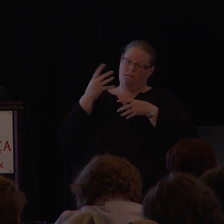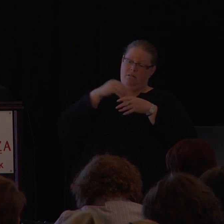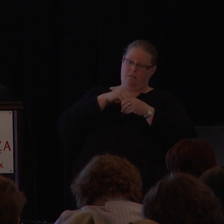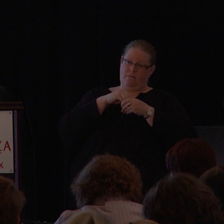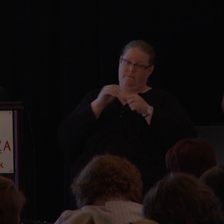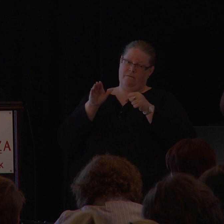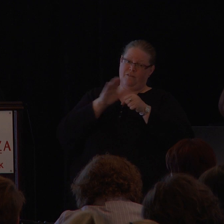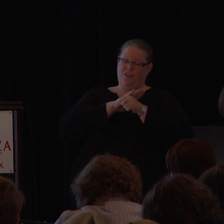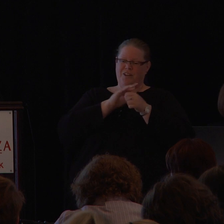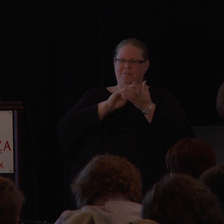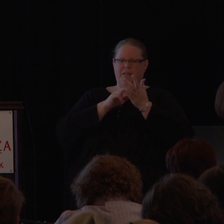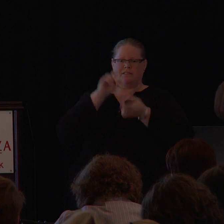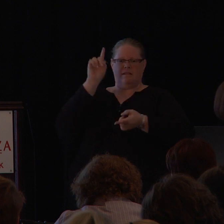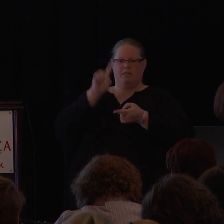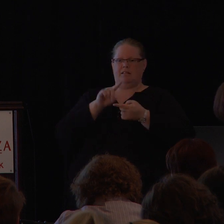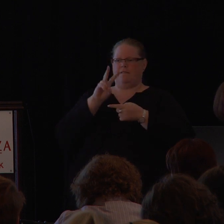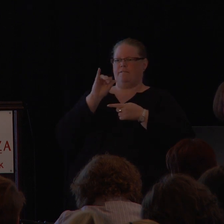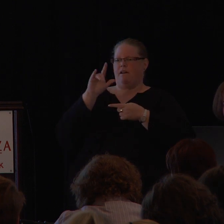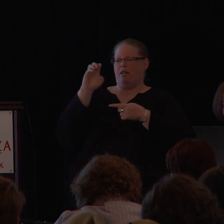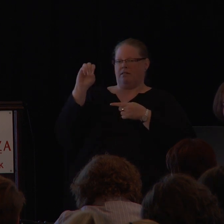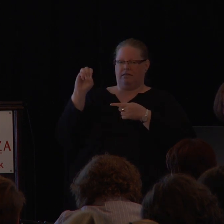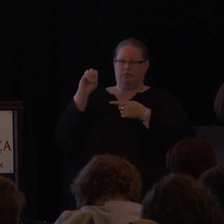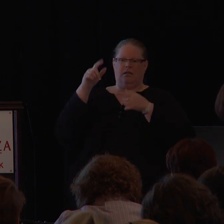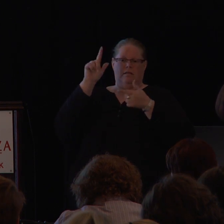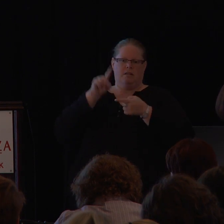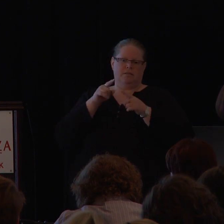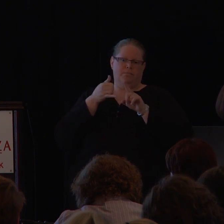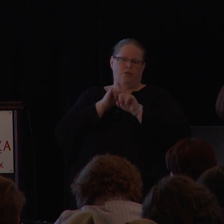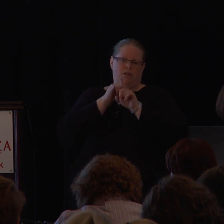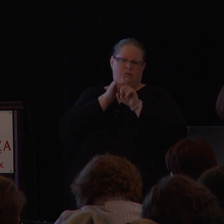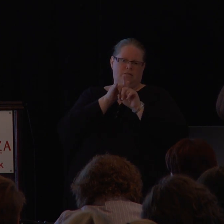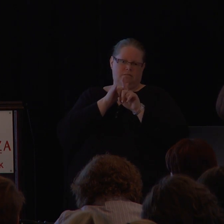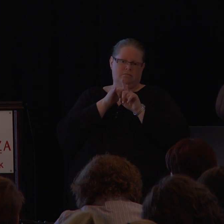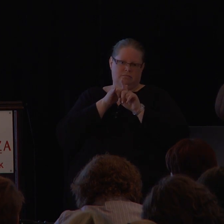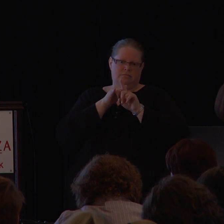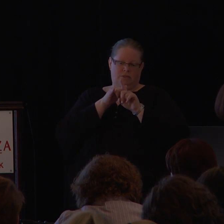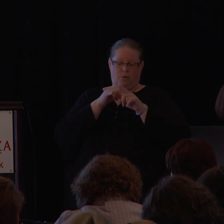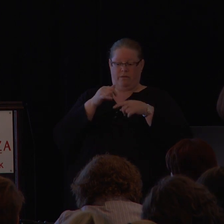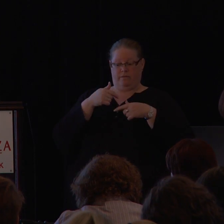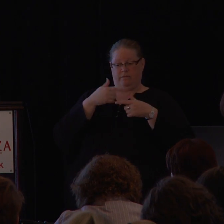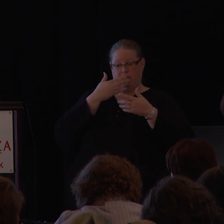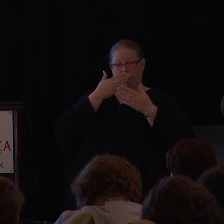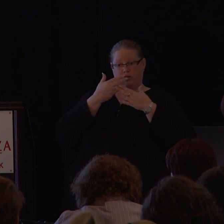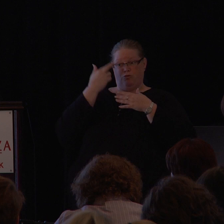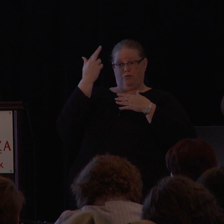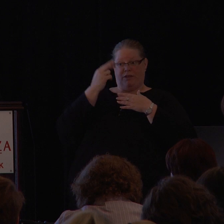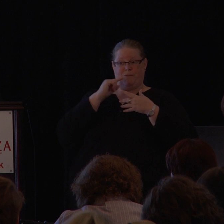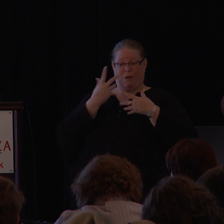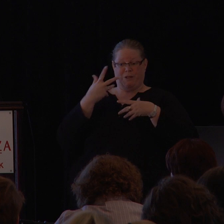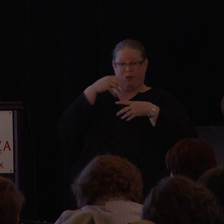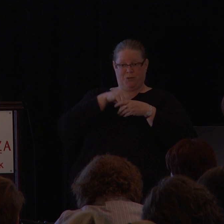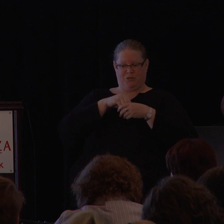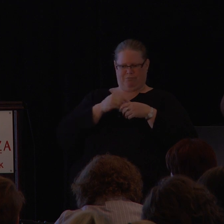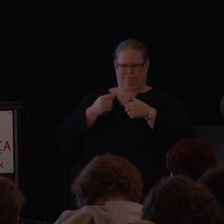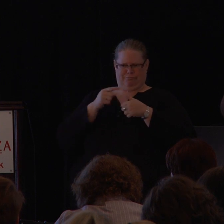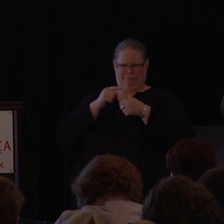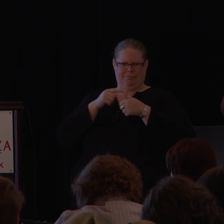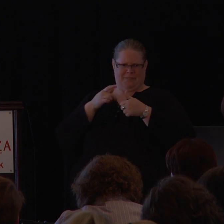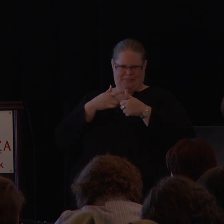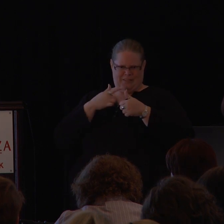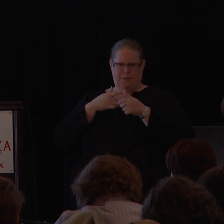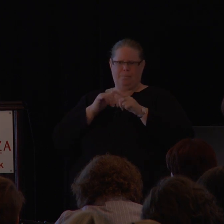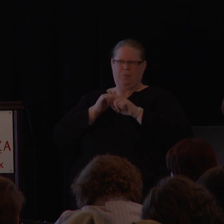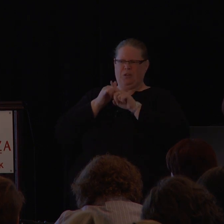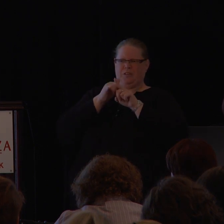to all the other good and important reasons to have inclusive schools, I think that they are one of the best antidotes to